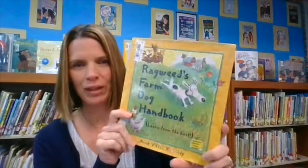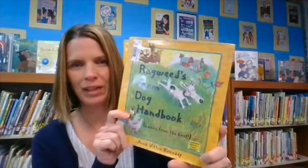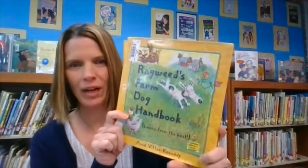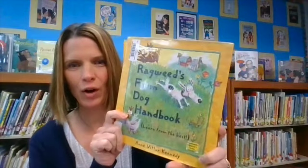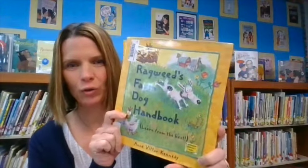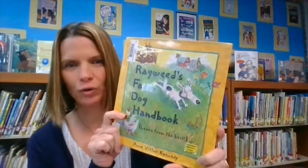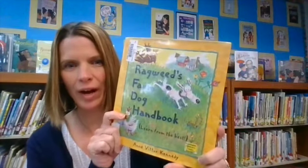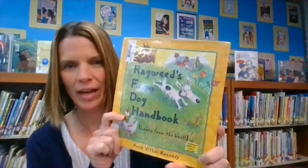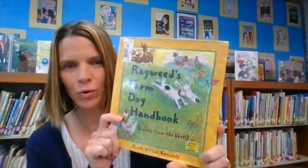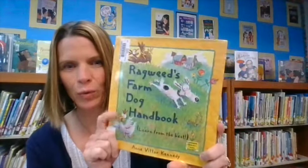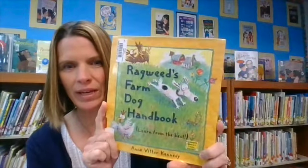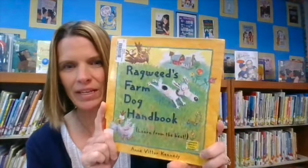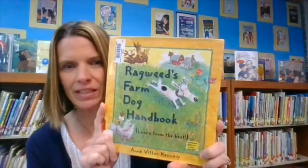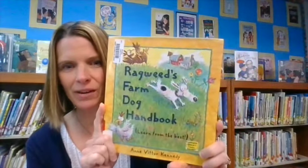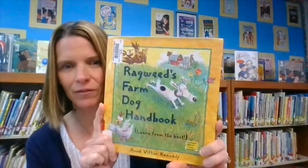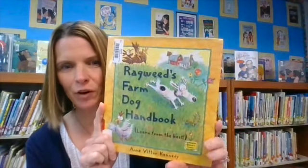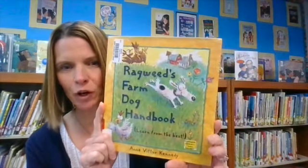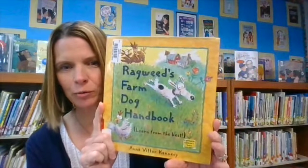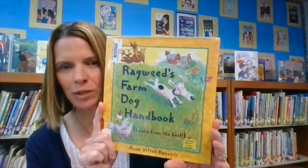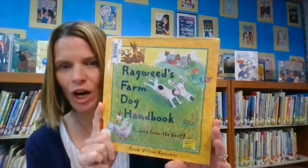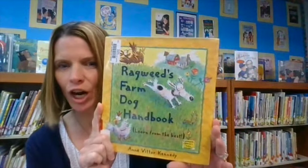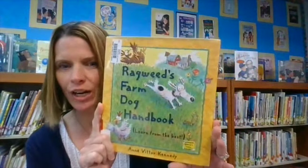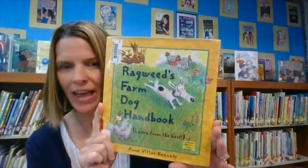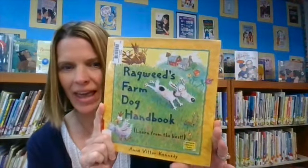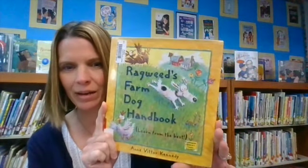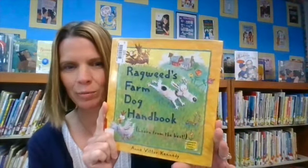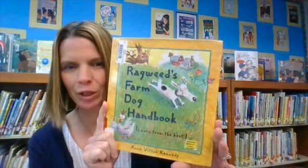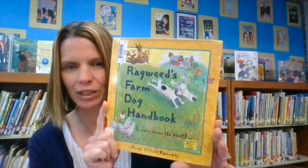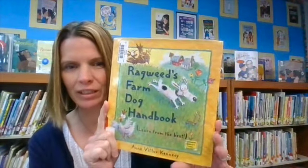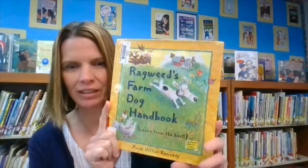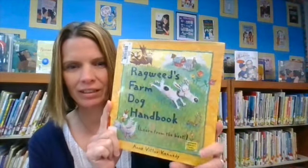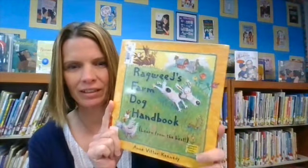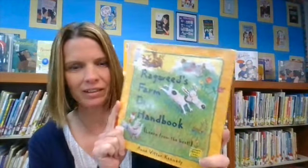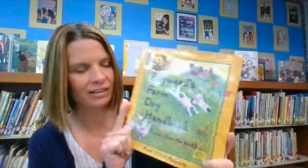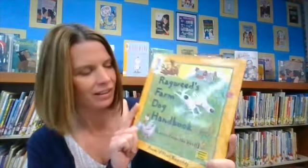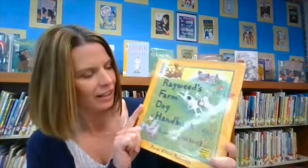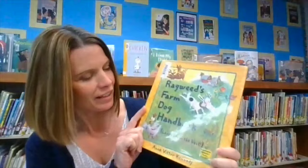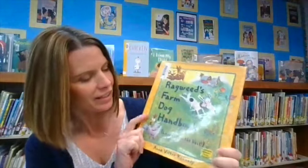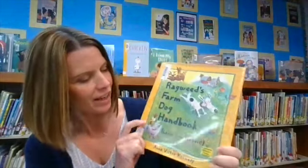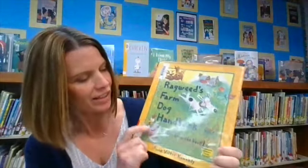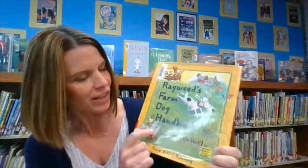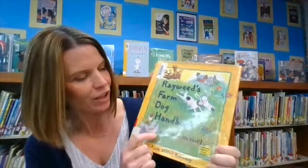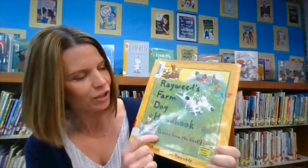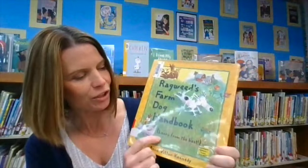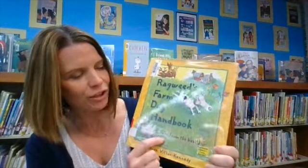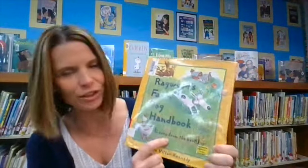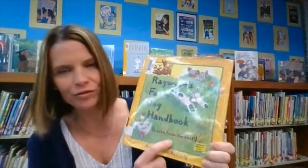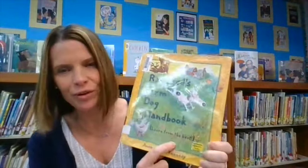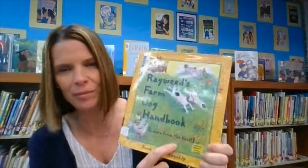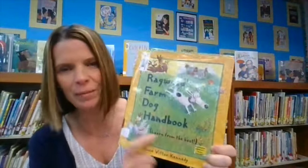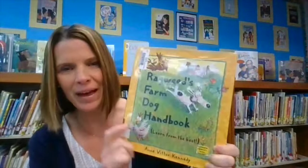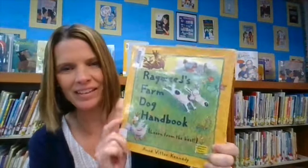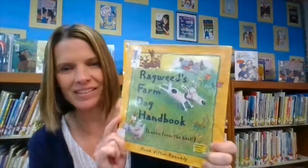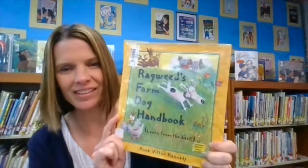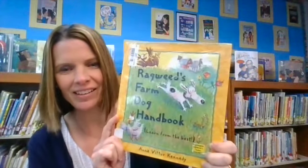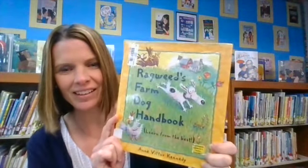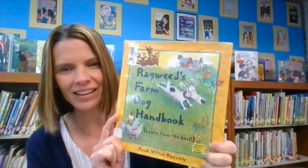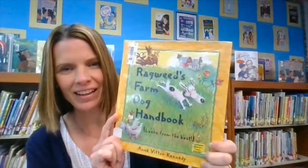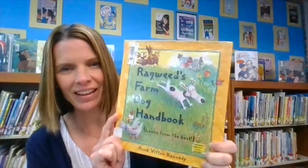read Ragweed's Farm Dog Handbook. And it says, learn from the best.